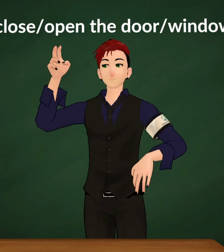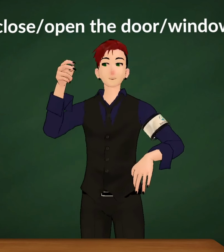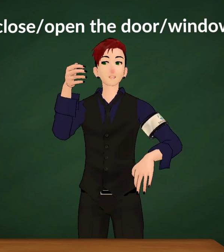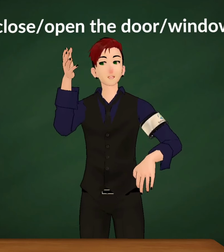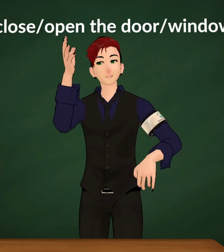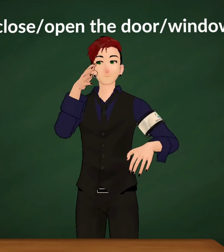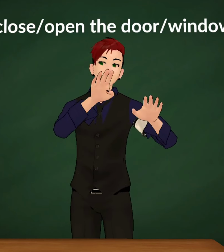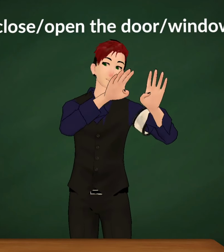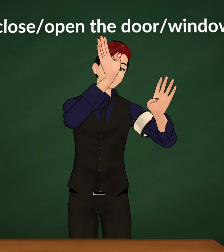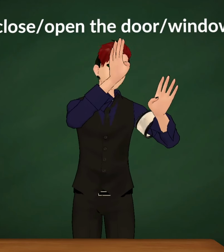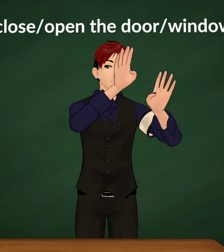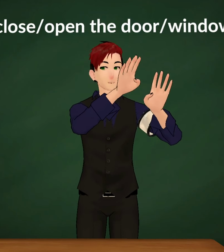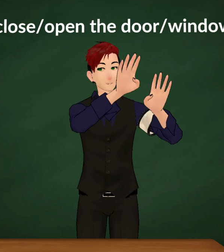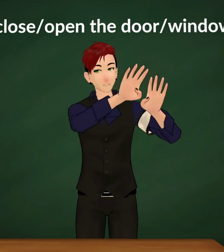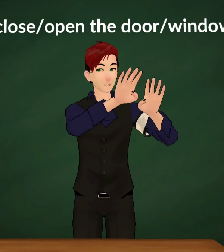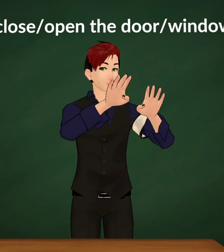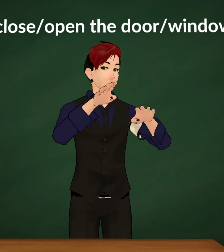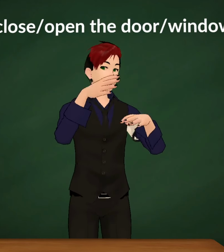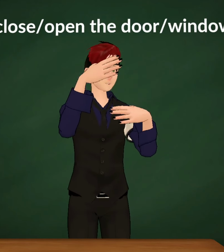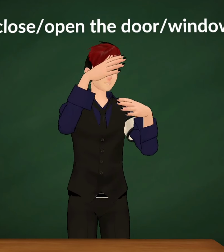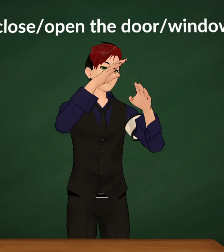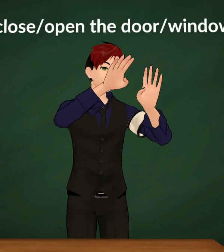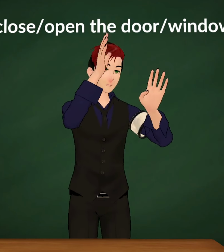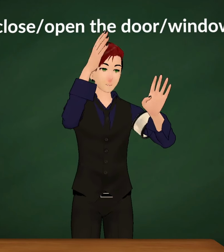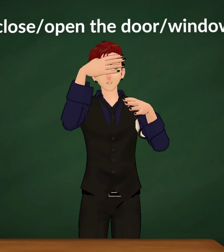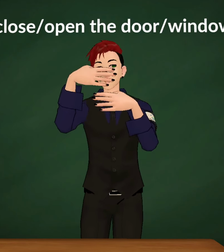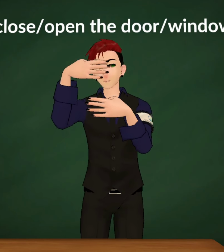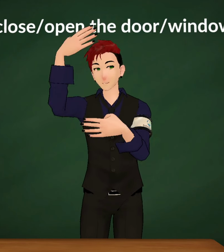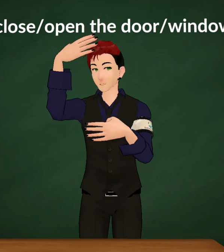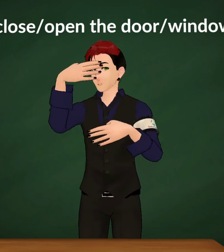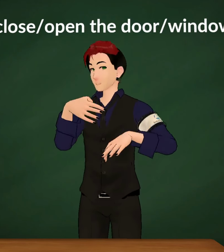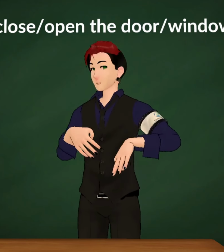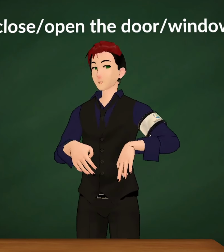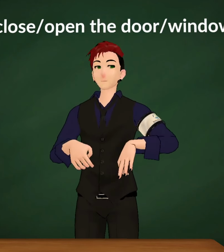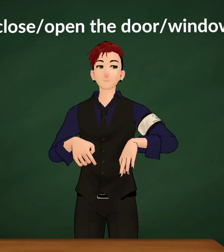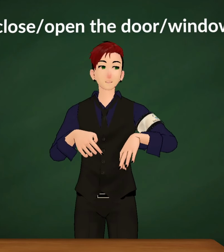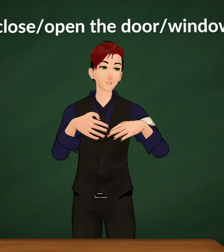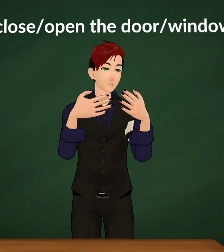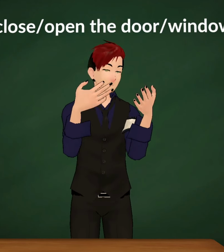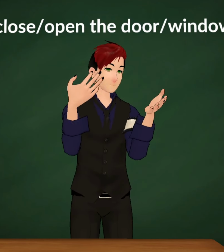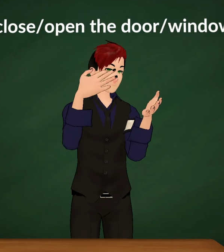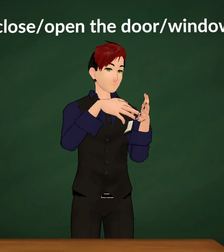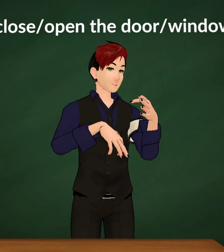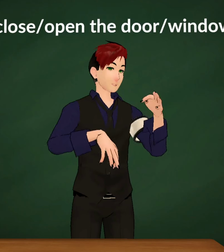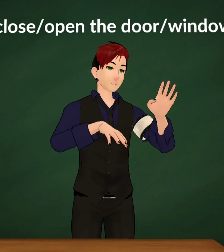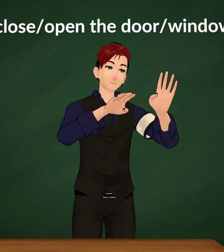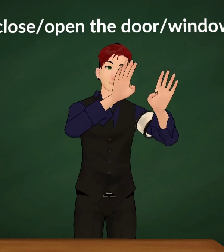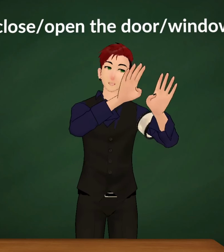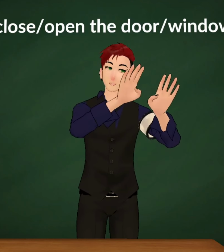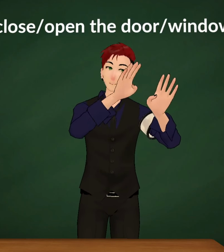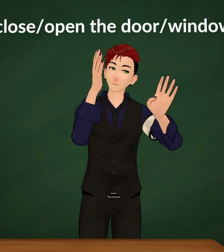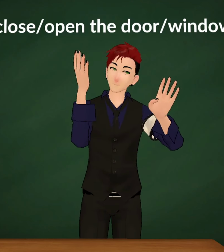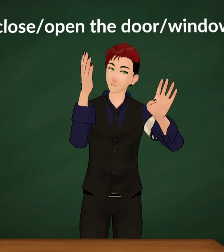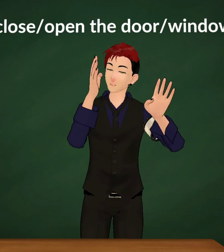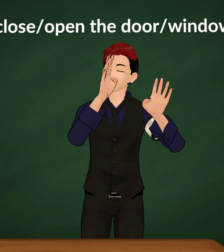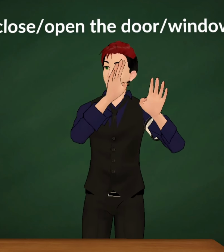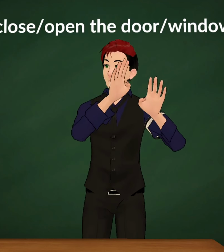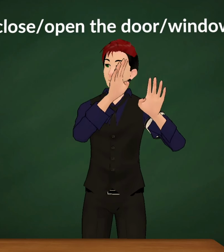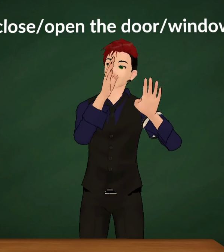So I have both open and close the door, the window. So again, if I have open the door